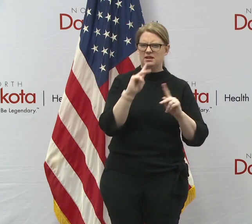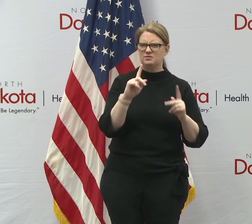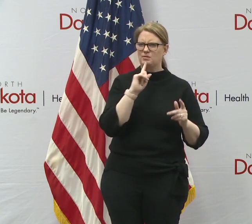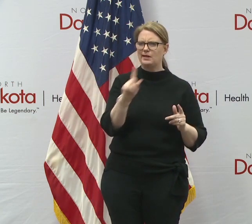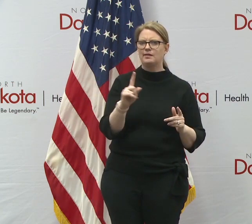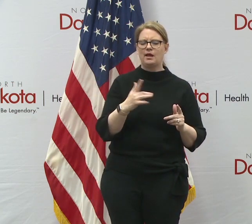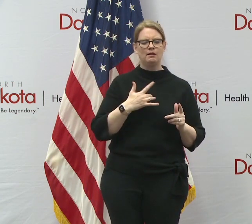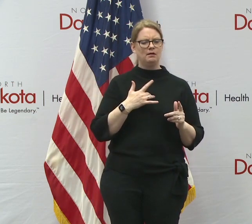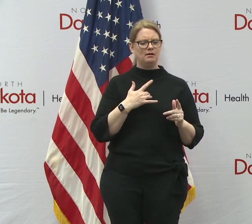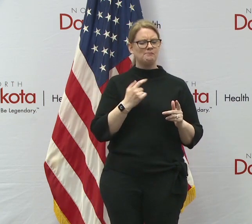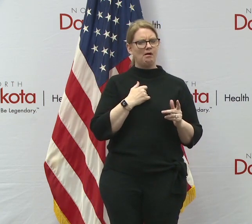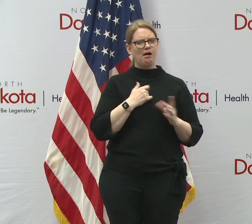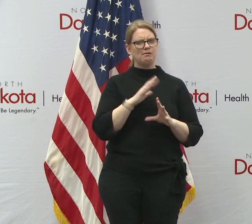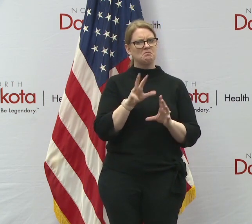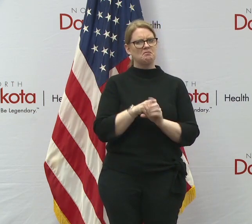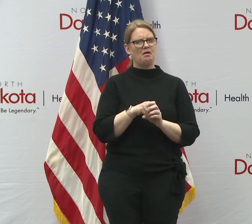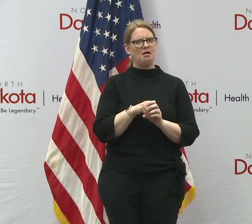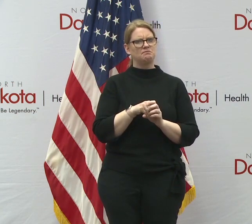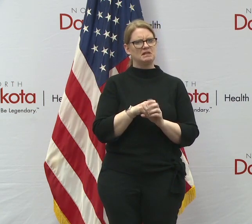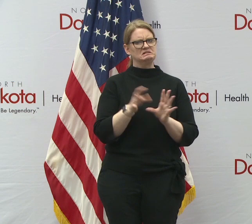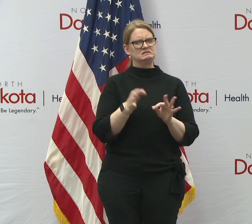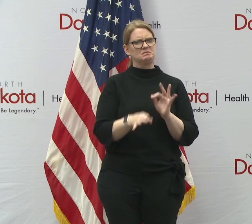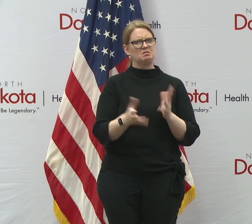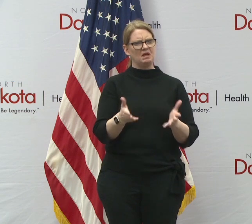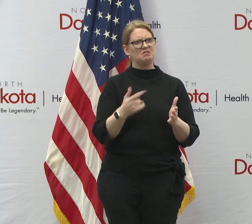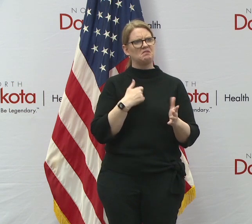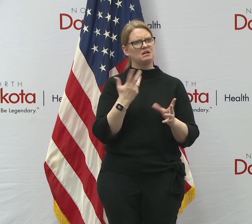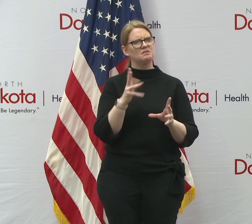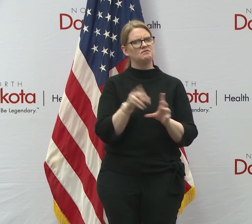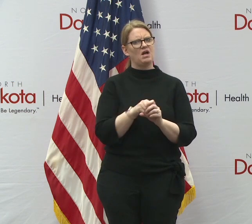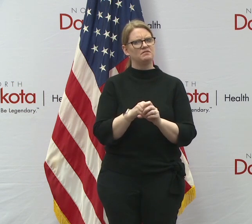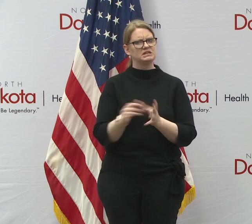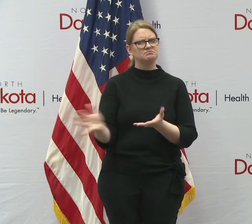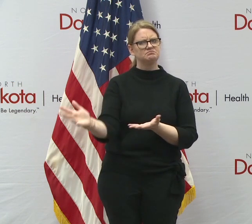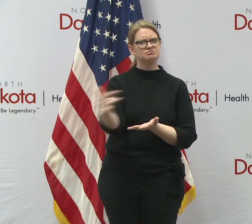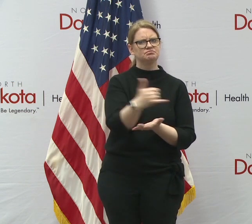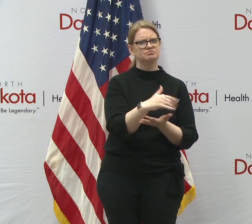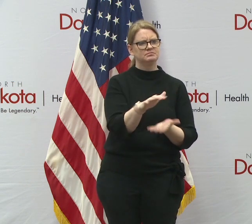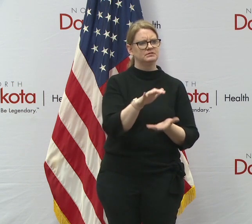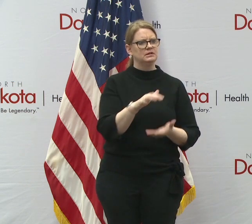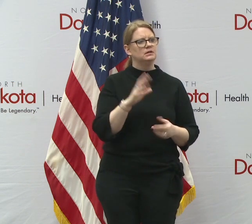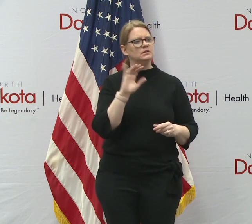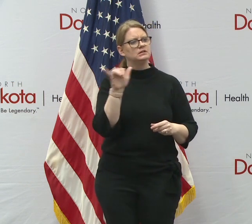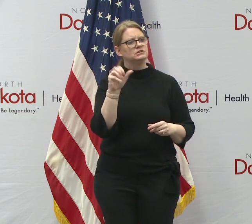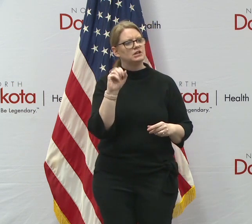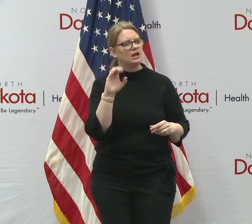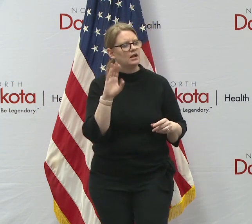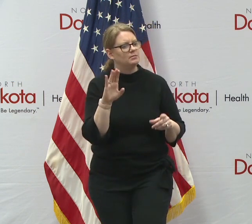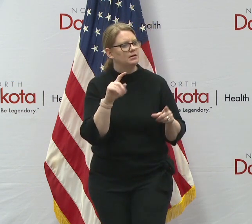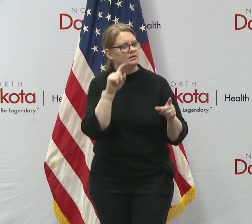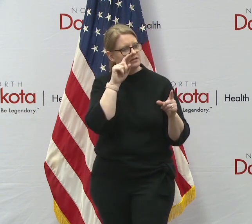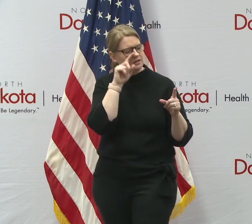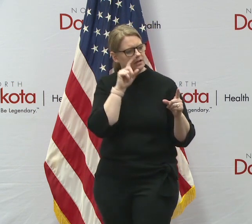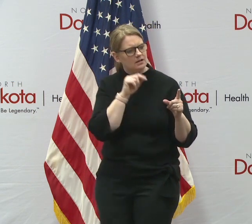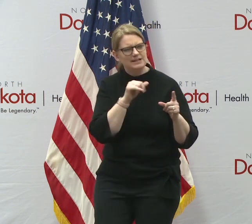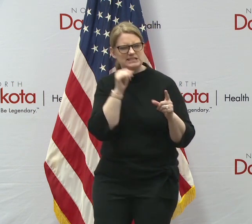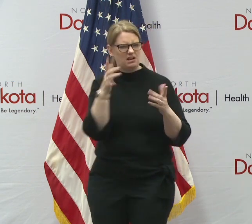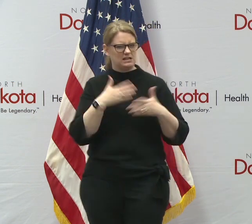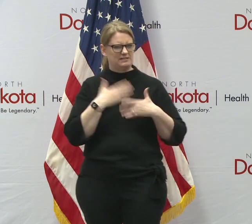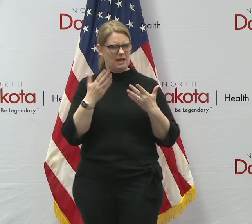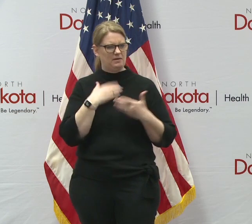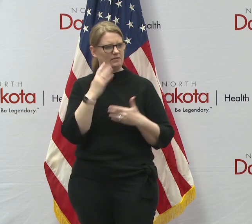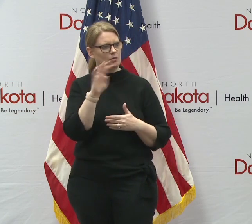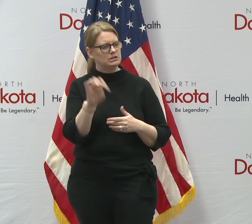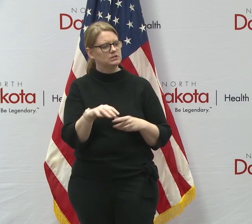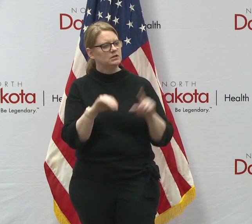this simple thing that we're launching. Okay, Jacob, you're up. Slightly less delightful question.